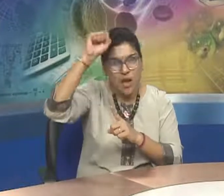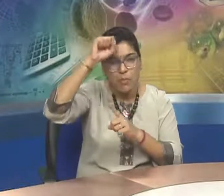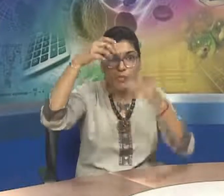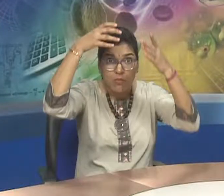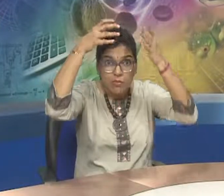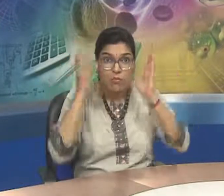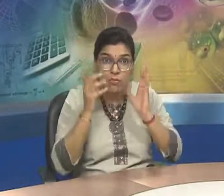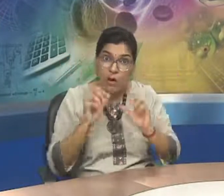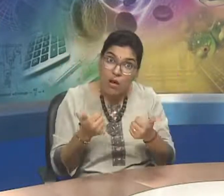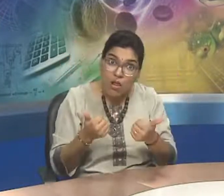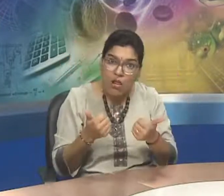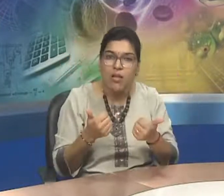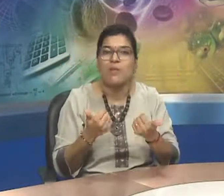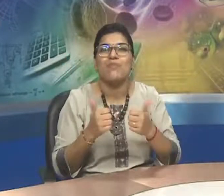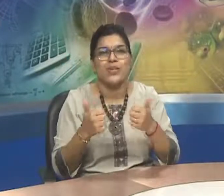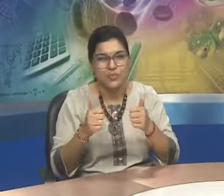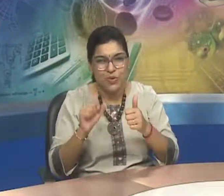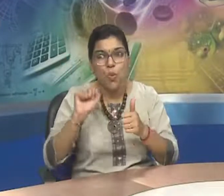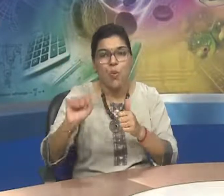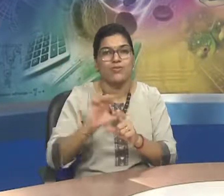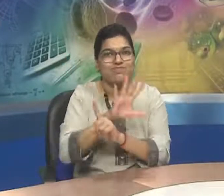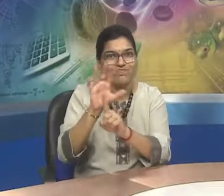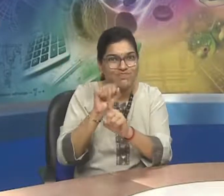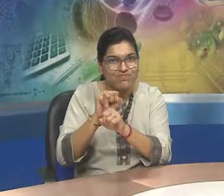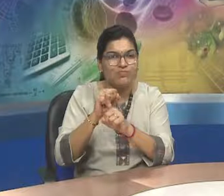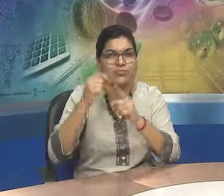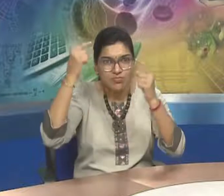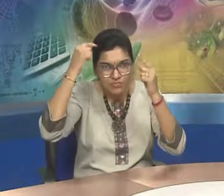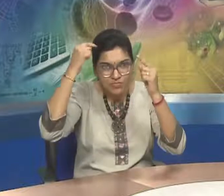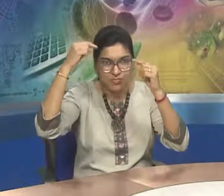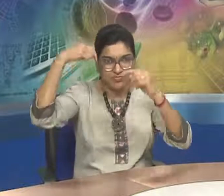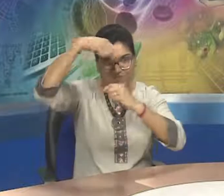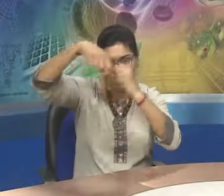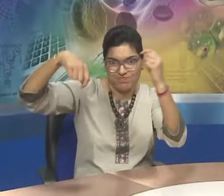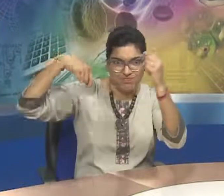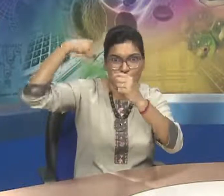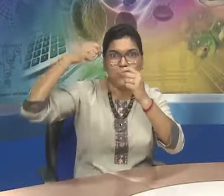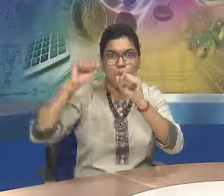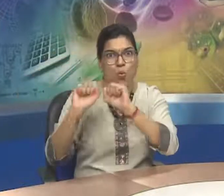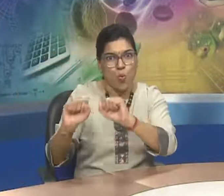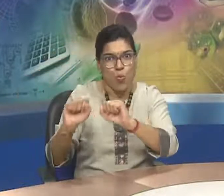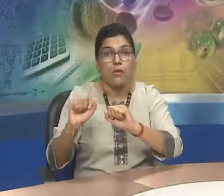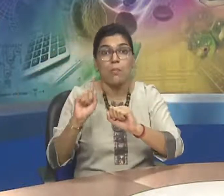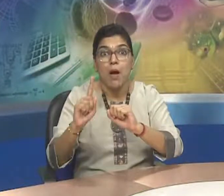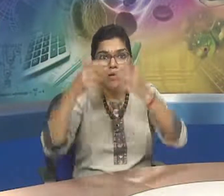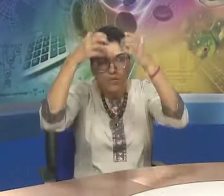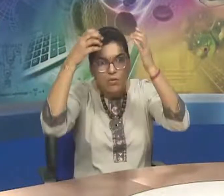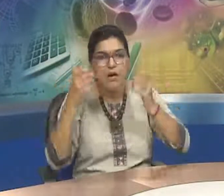morality, common good, and good relation with other countries.